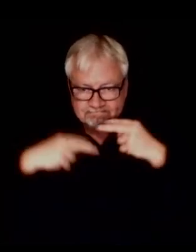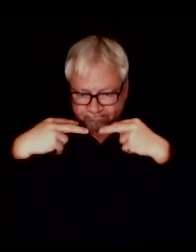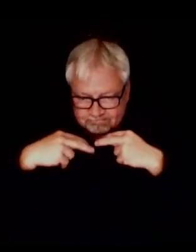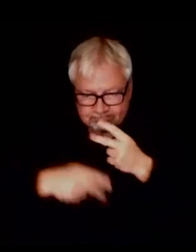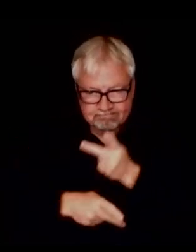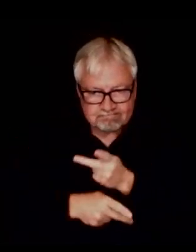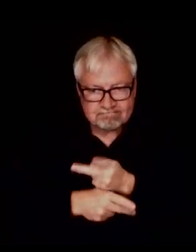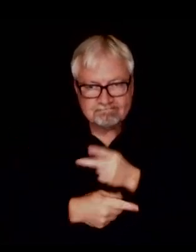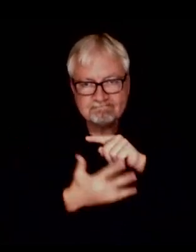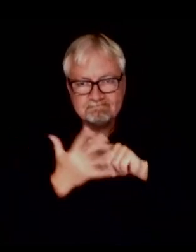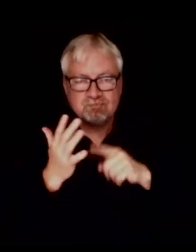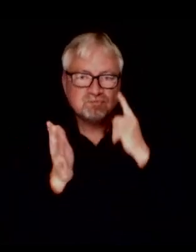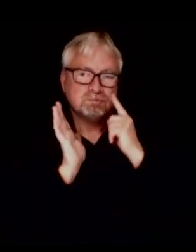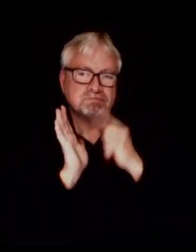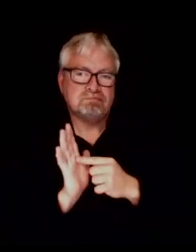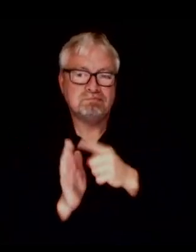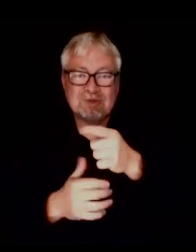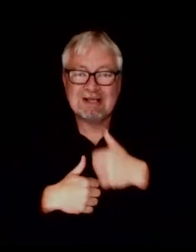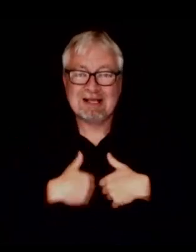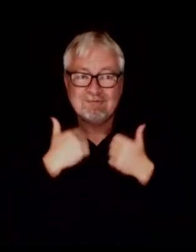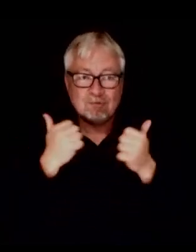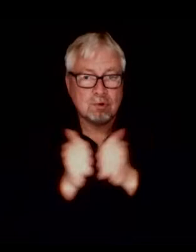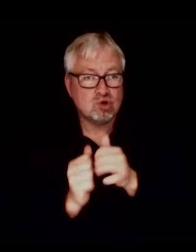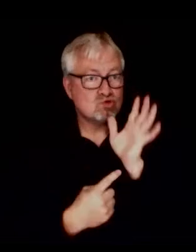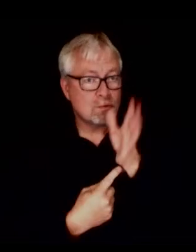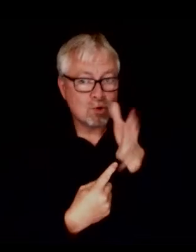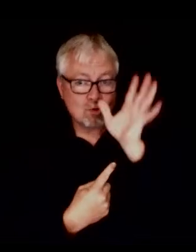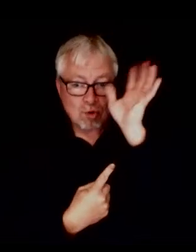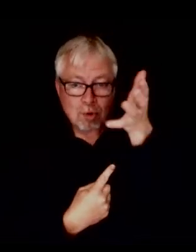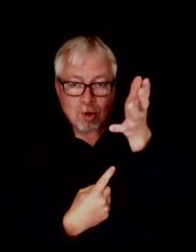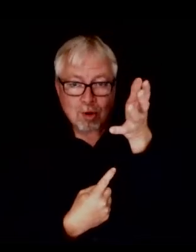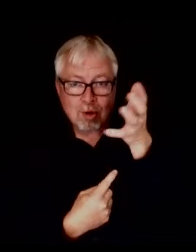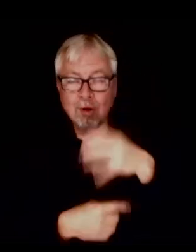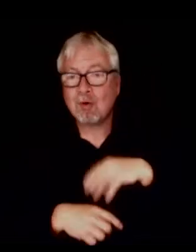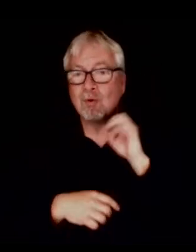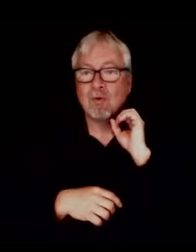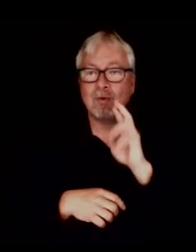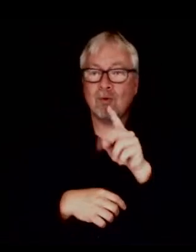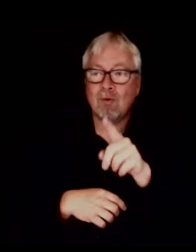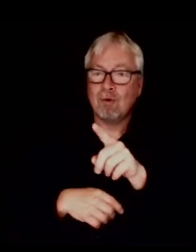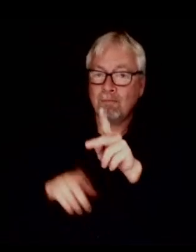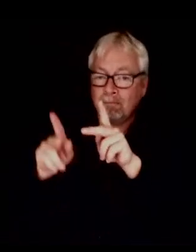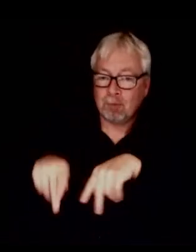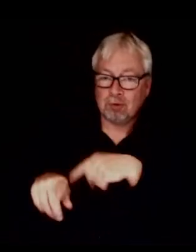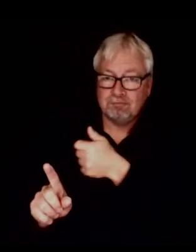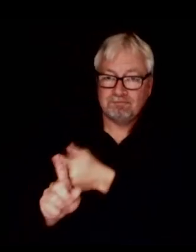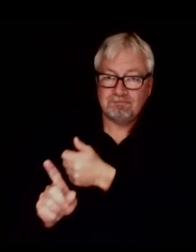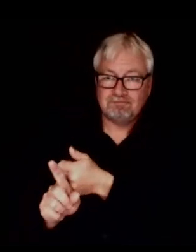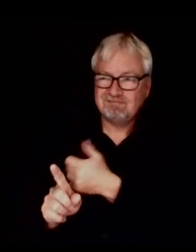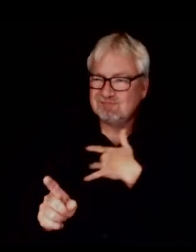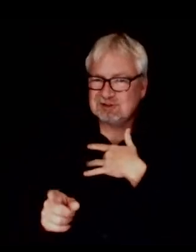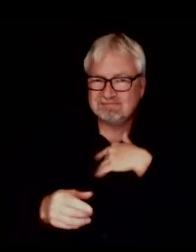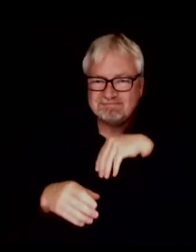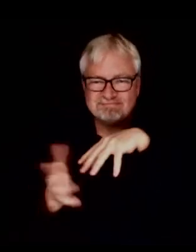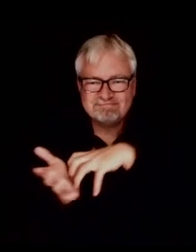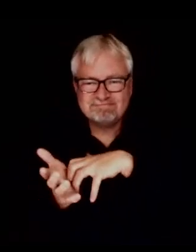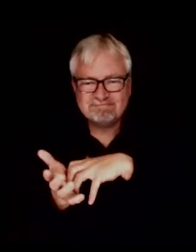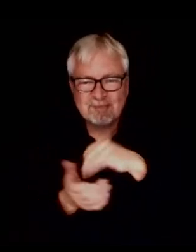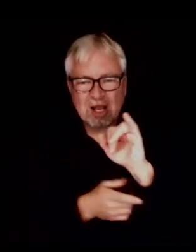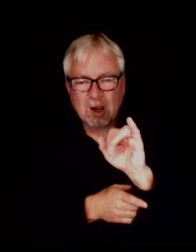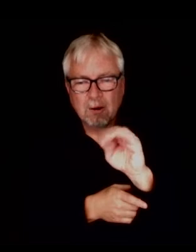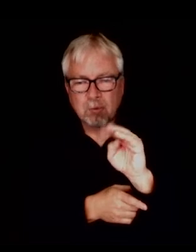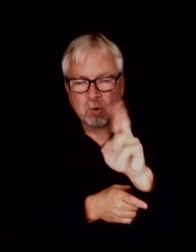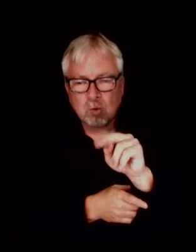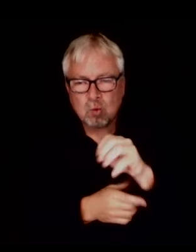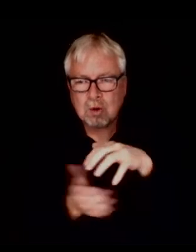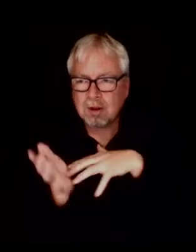or households with one or more members who have compromised immune systems or other issues that increase risk. We're all really tired